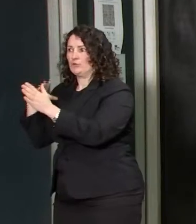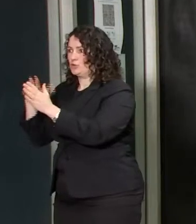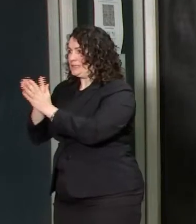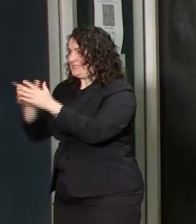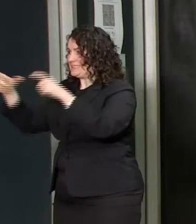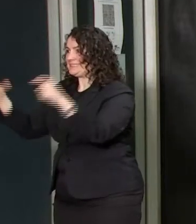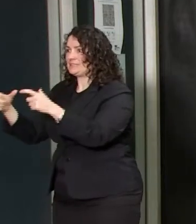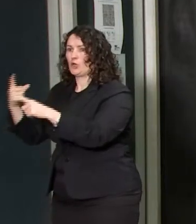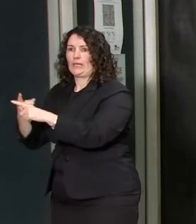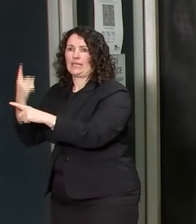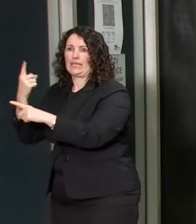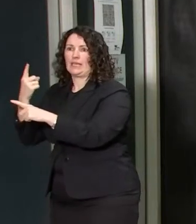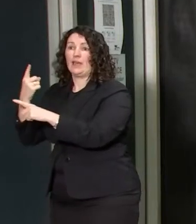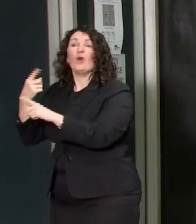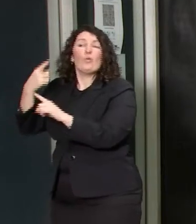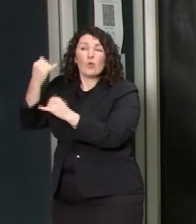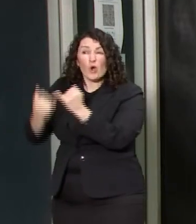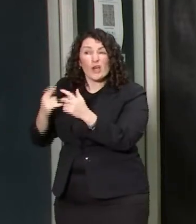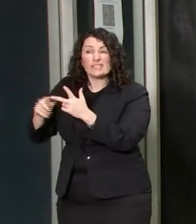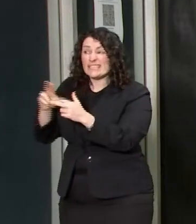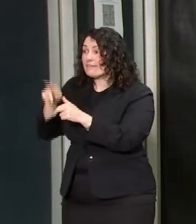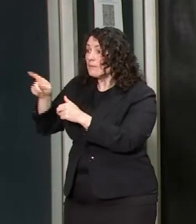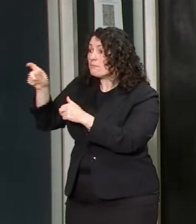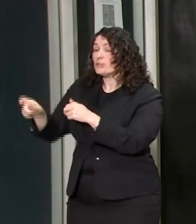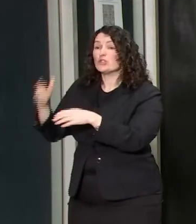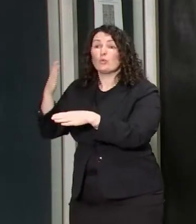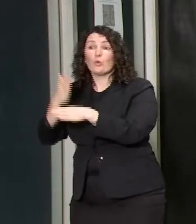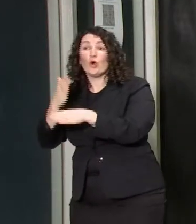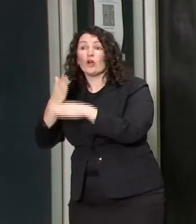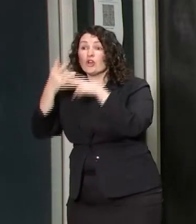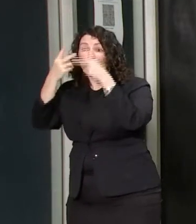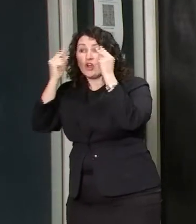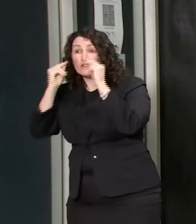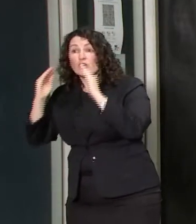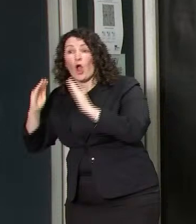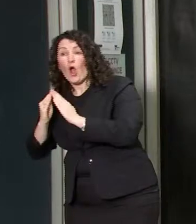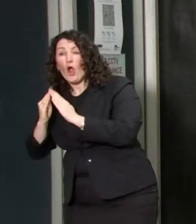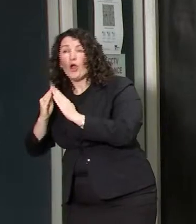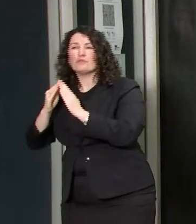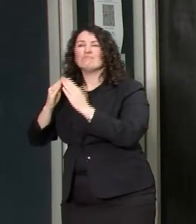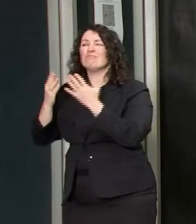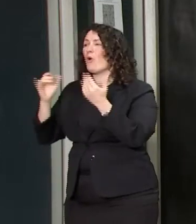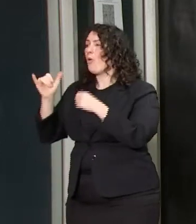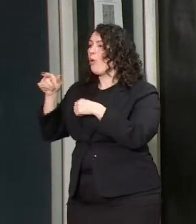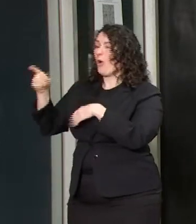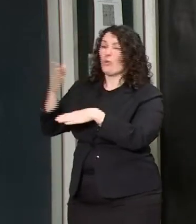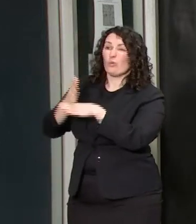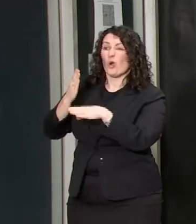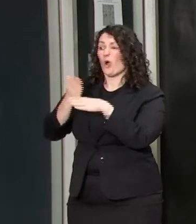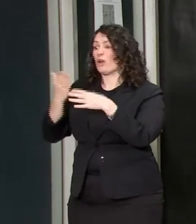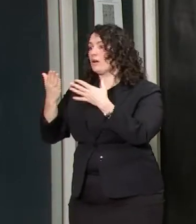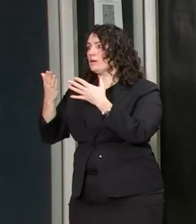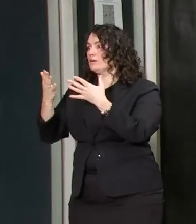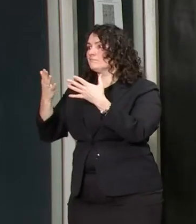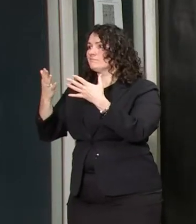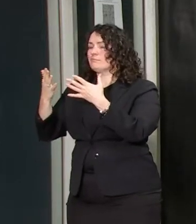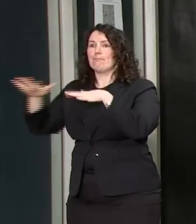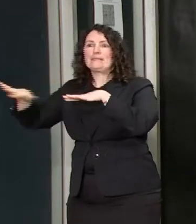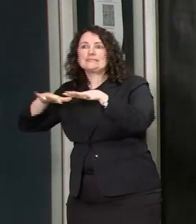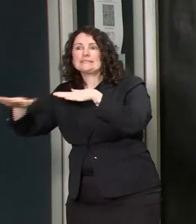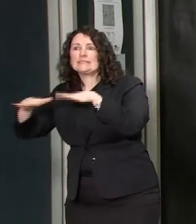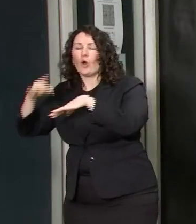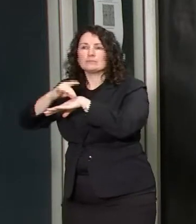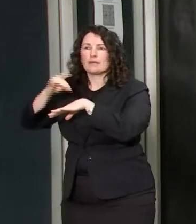significant settings like aged care or disability services, or an essential workplace setting where there are loads and loads of